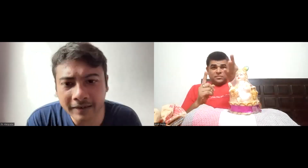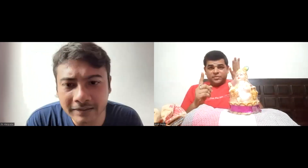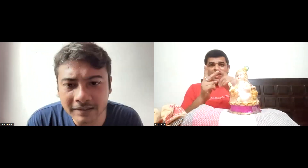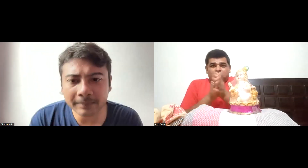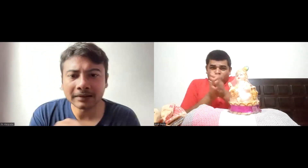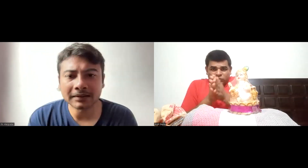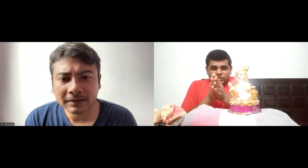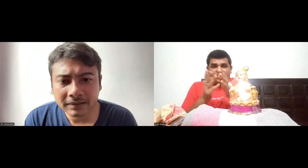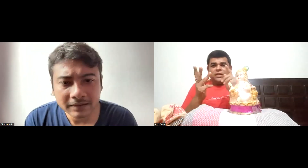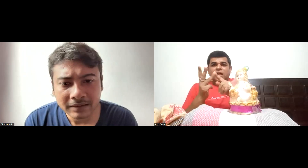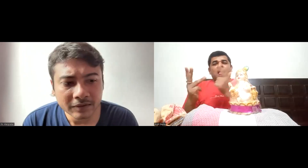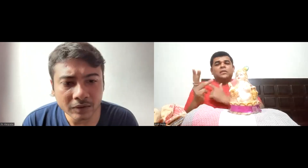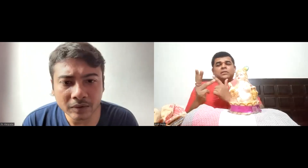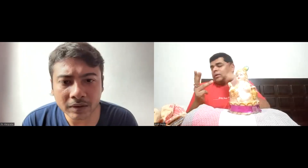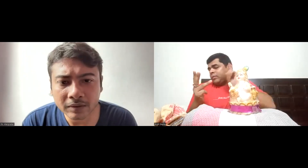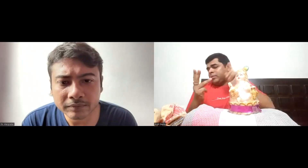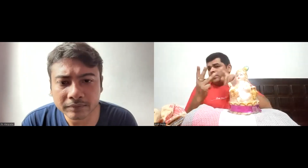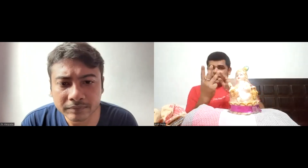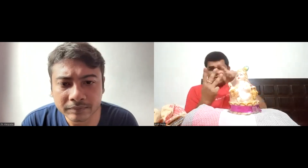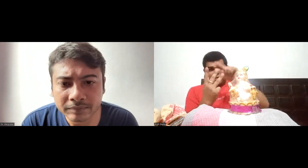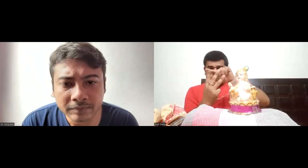Hare Krishna Mataji. So,